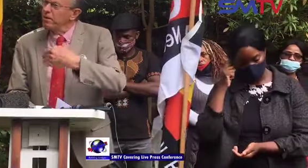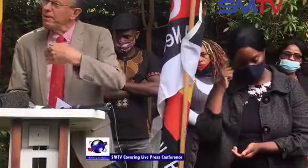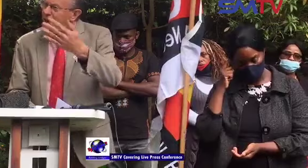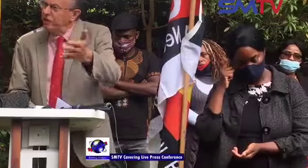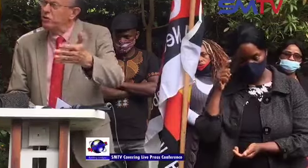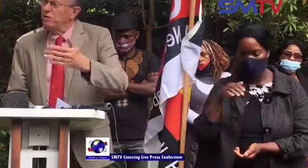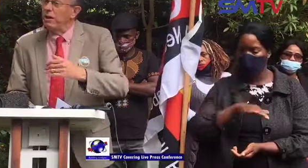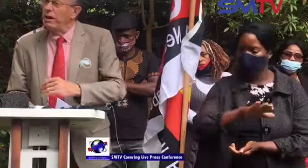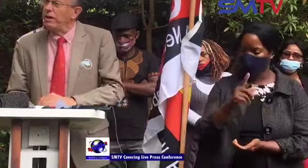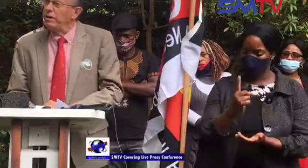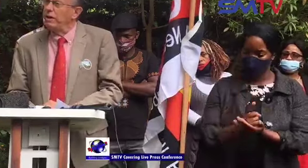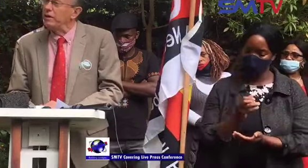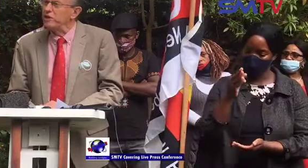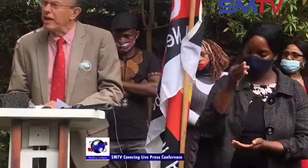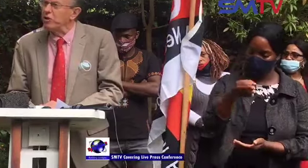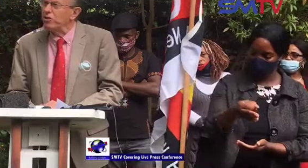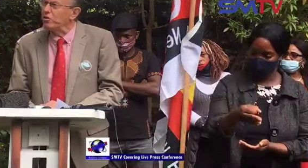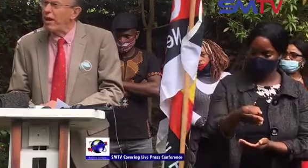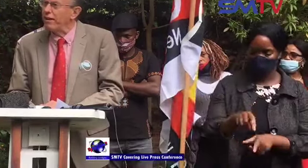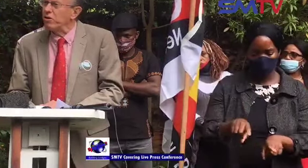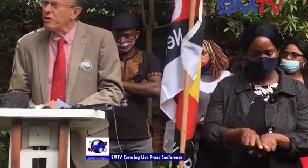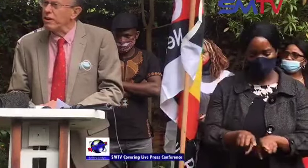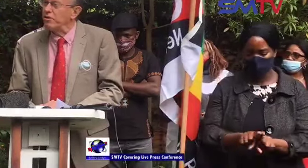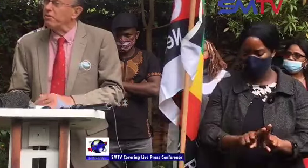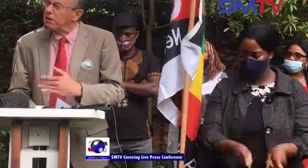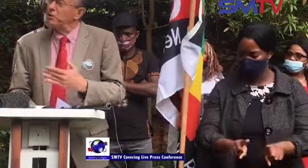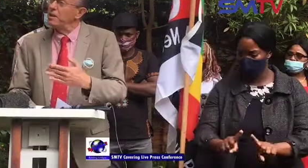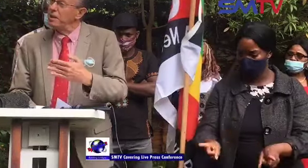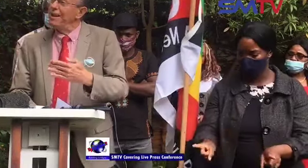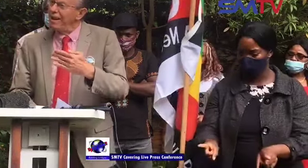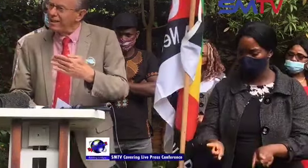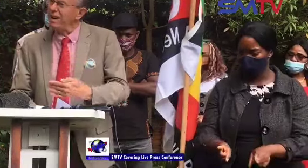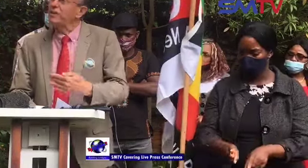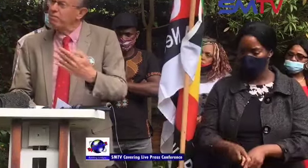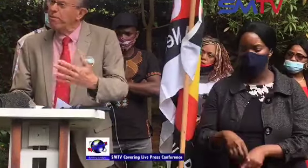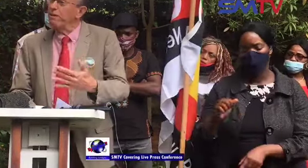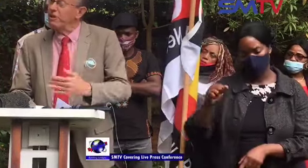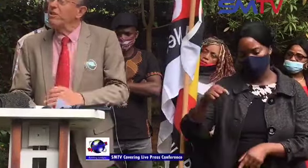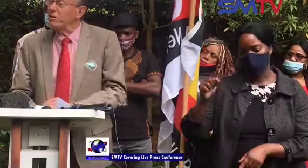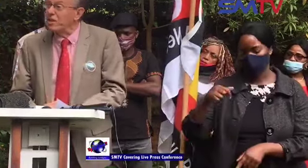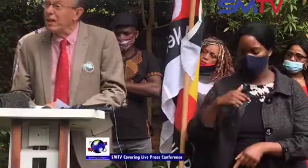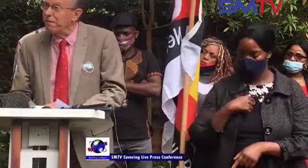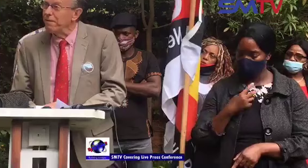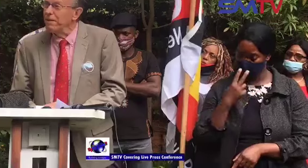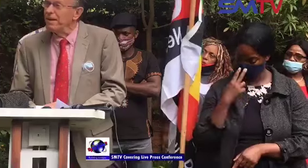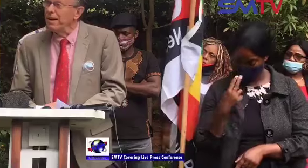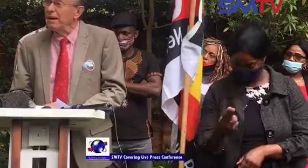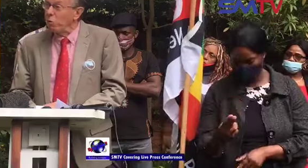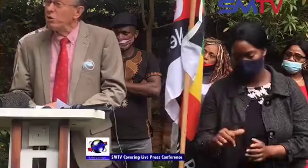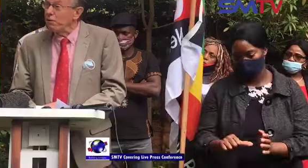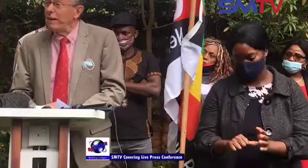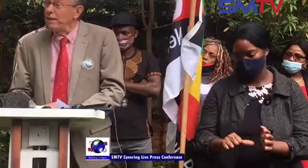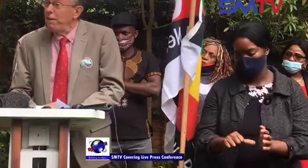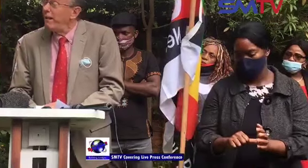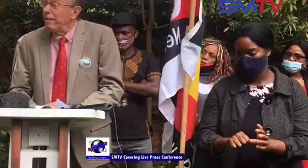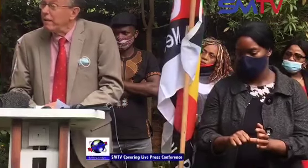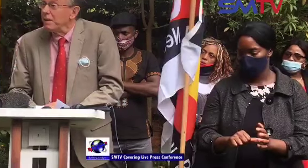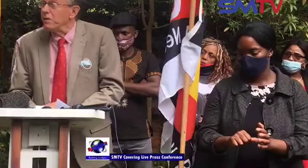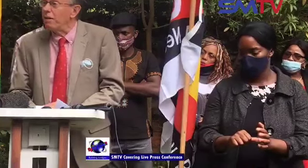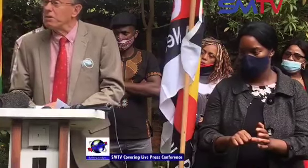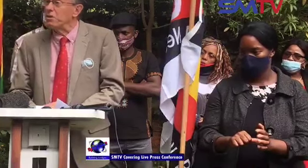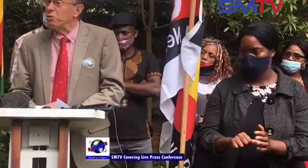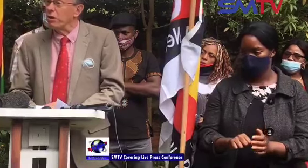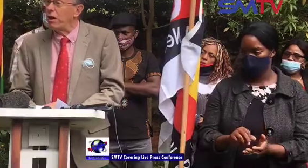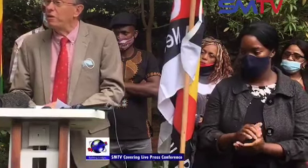have got tax extensions right across the country because the accounting profession itself was affected by that.